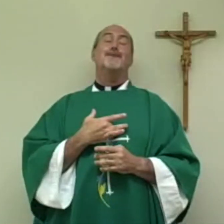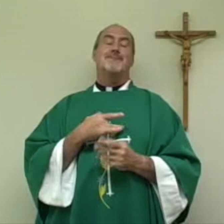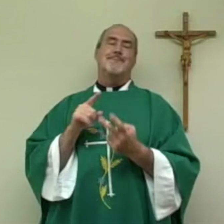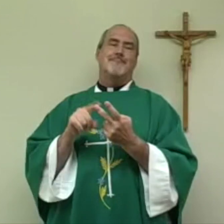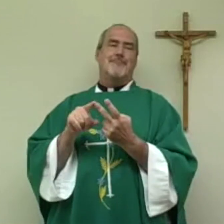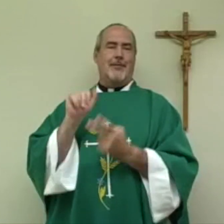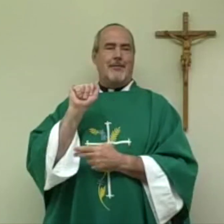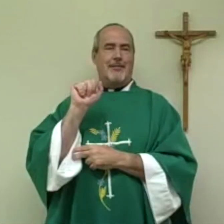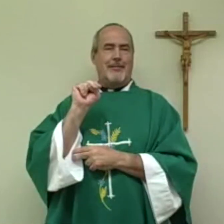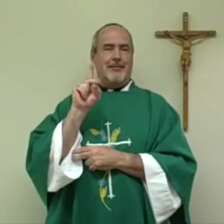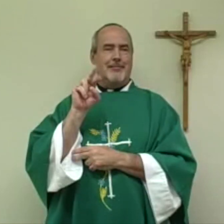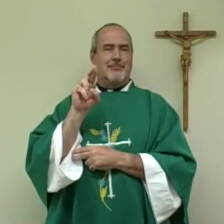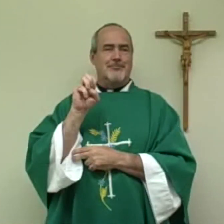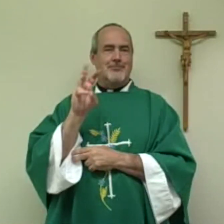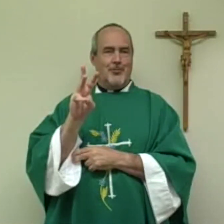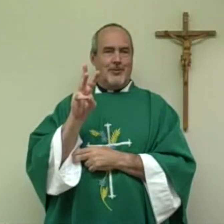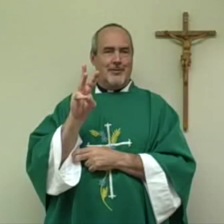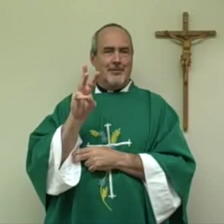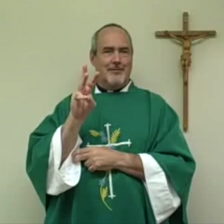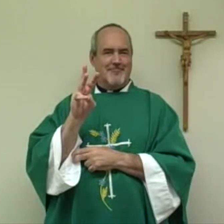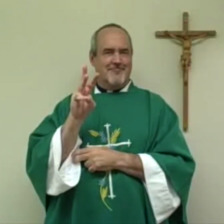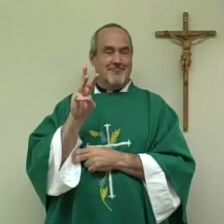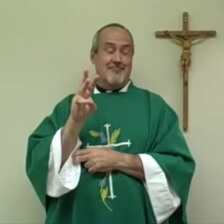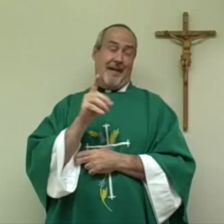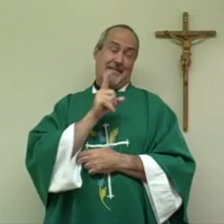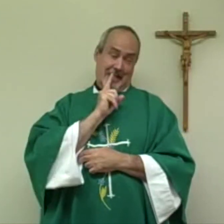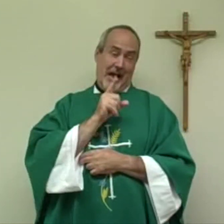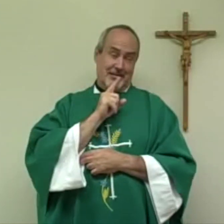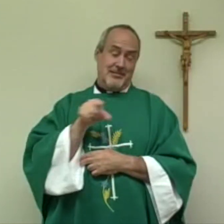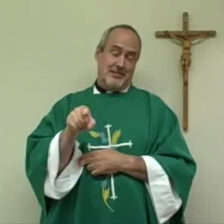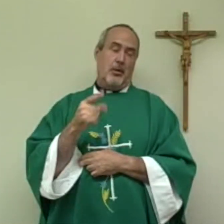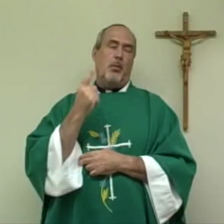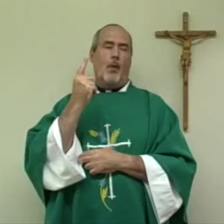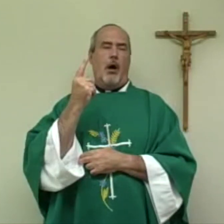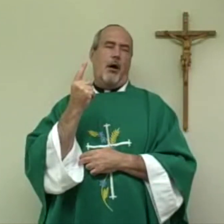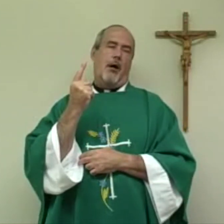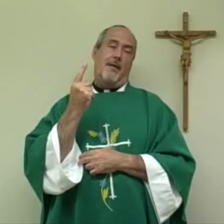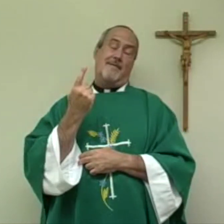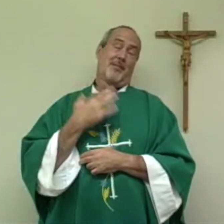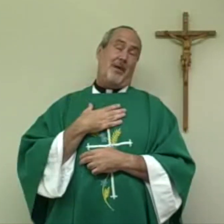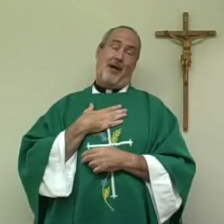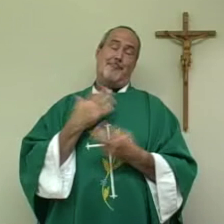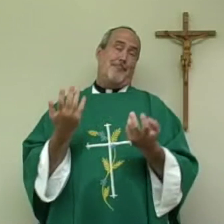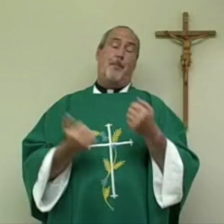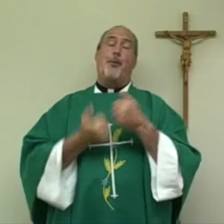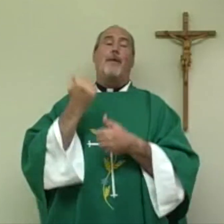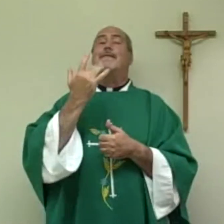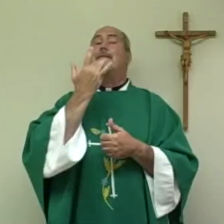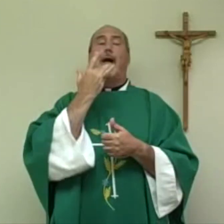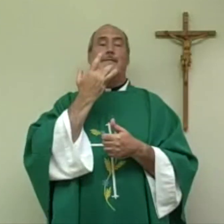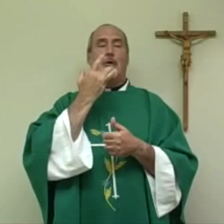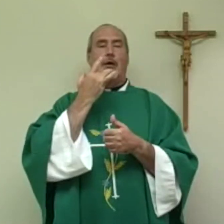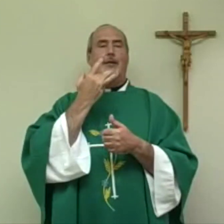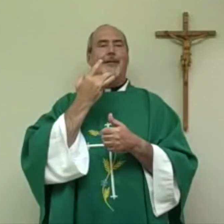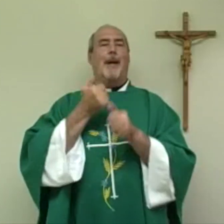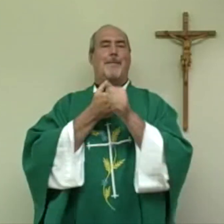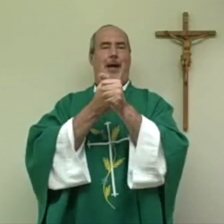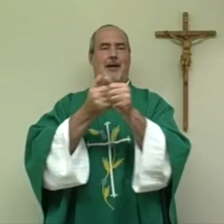respect him, but Andrew really gets to me more, I think, because he's probably